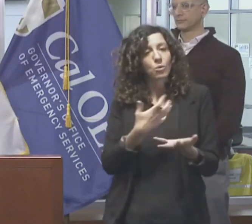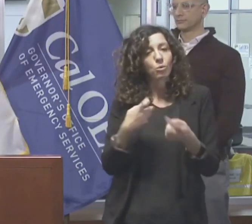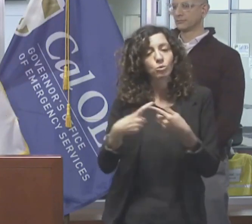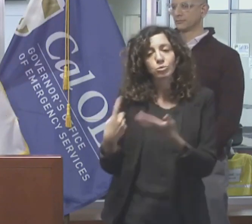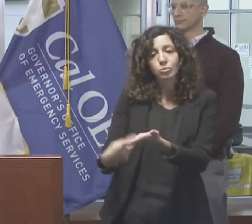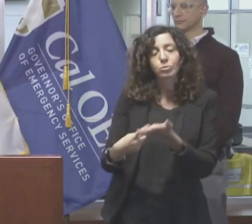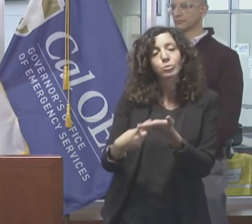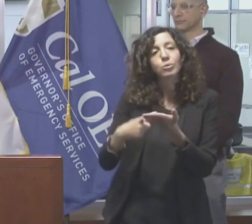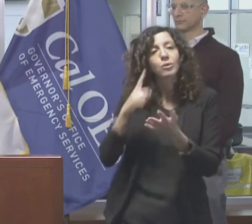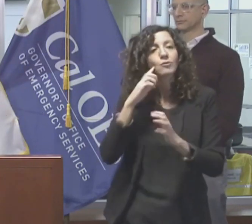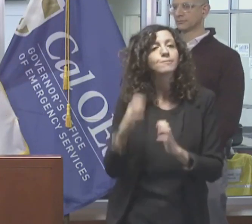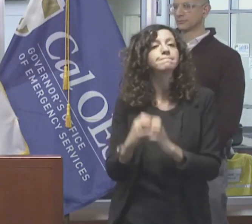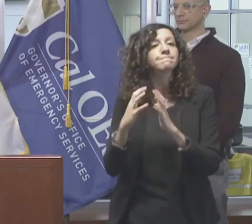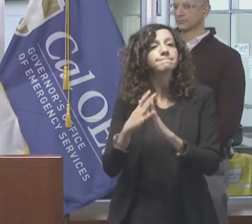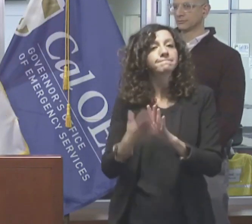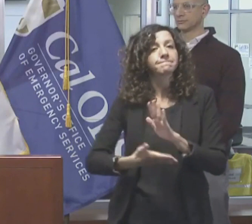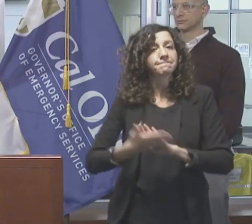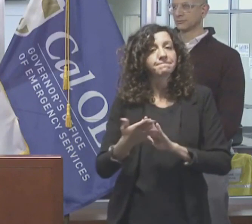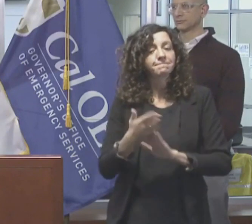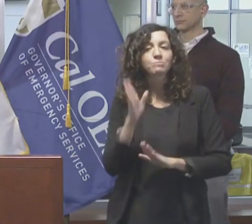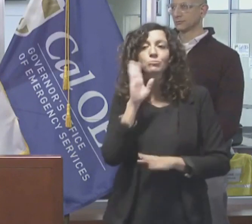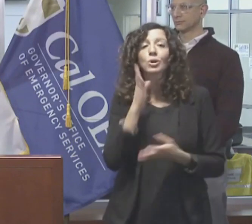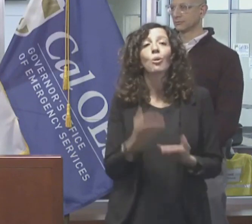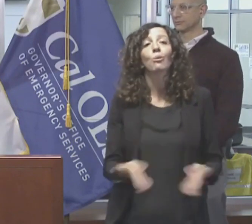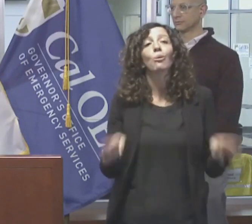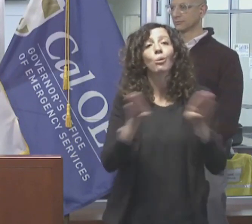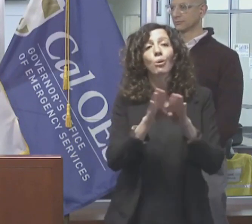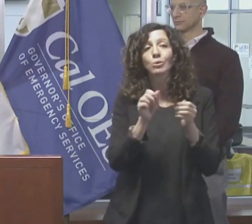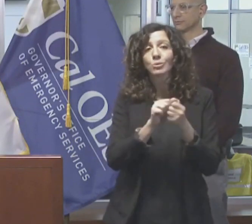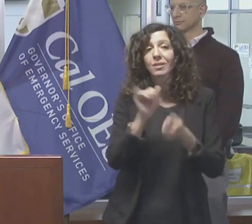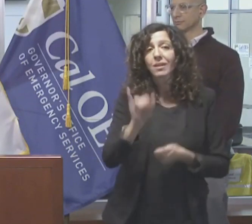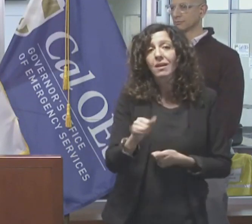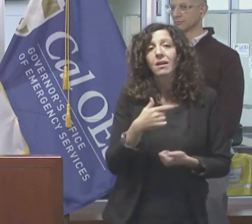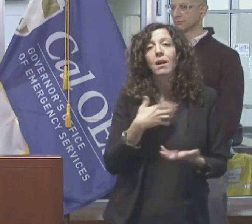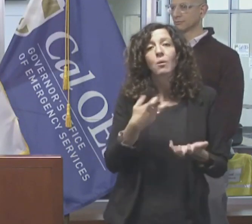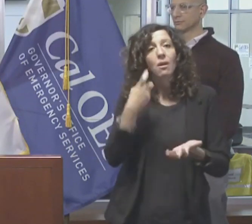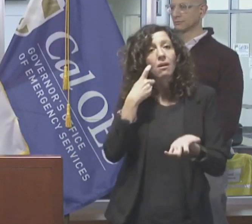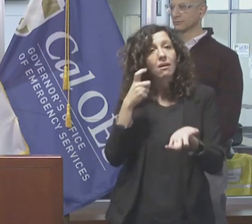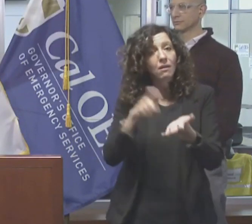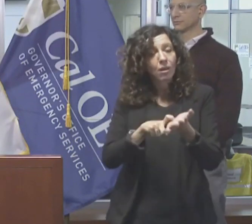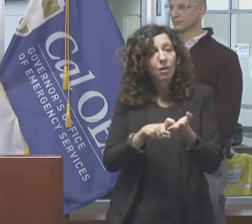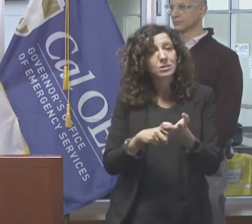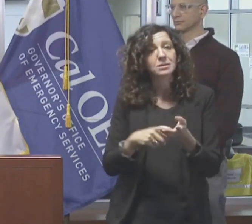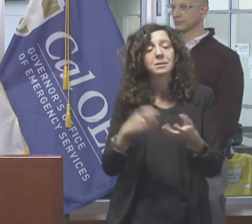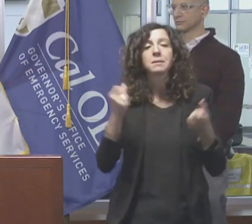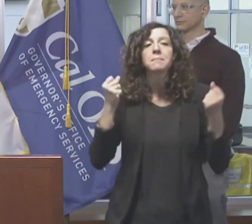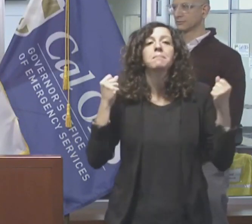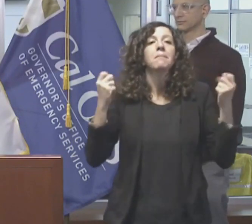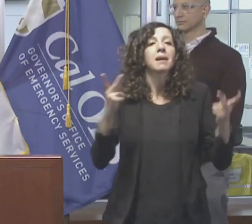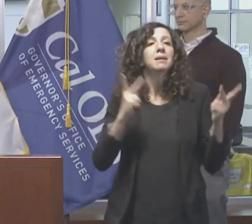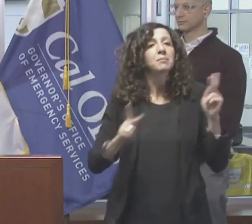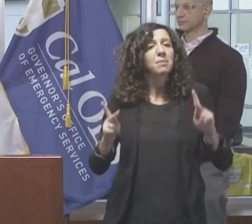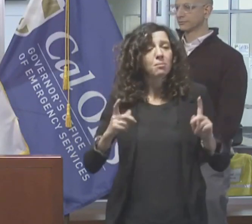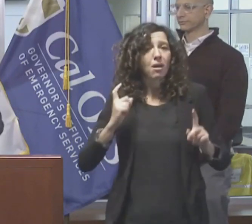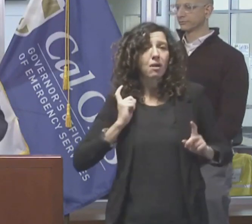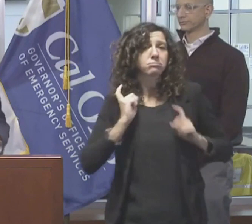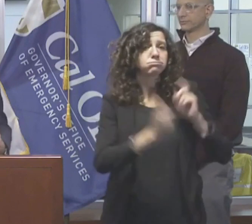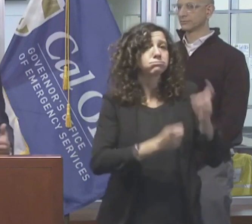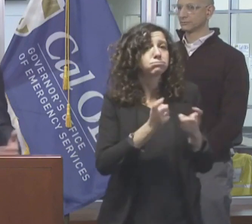initiating conversations. And I will conclude on that frame to also acknowledge philanthropy that's been incredibly supported, some